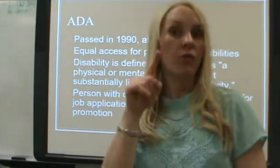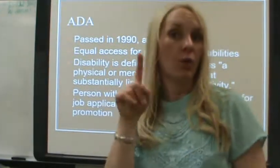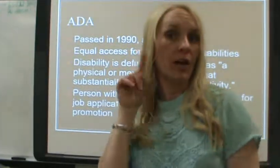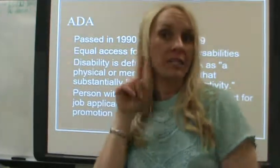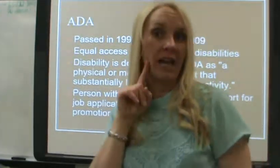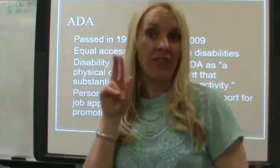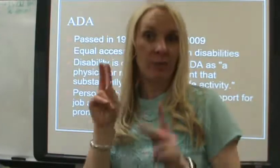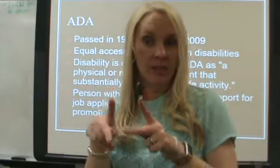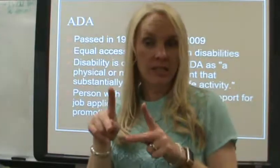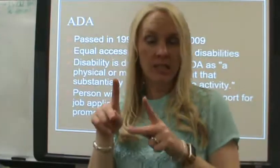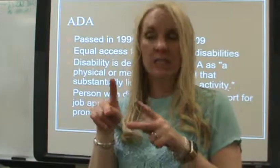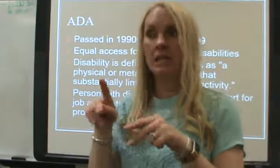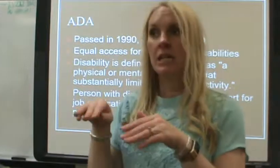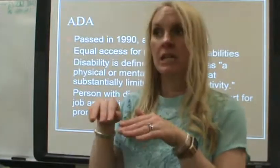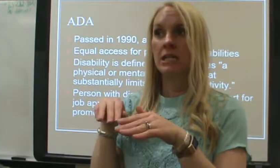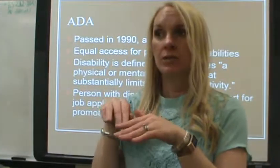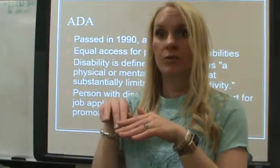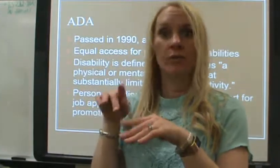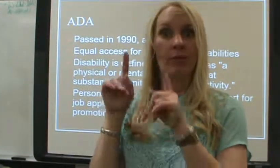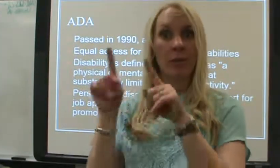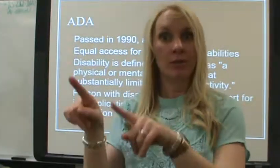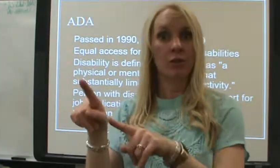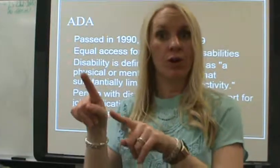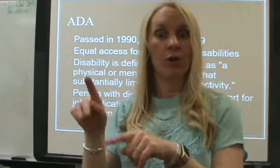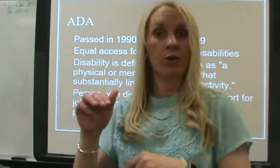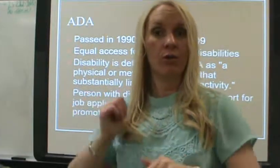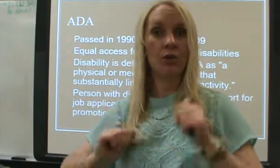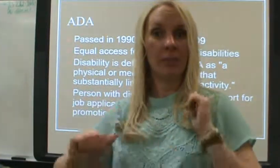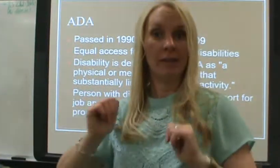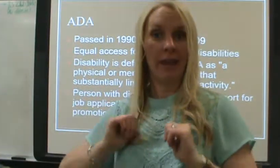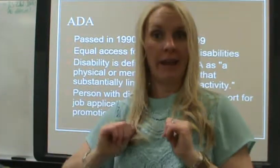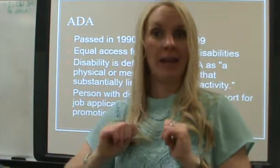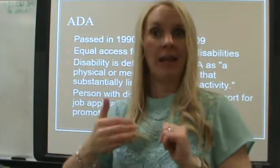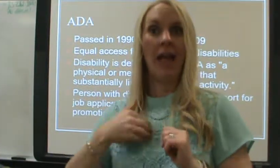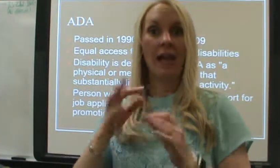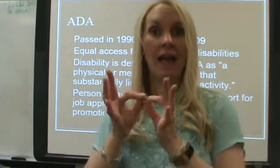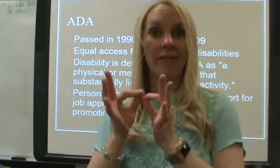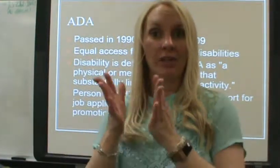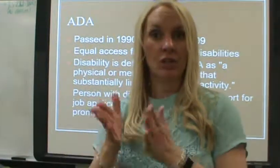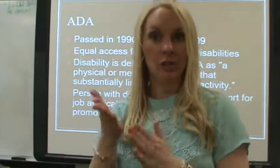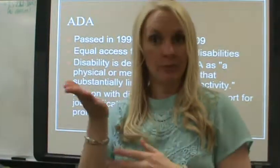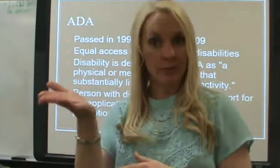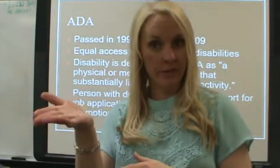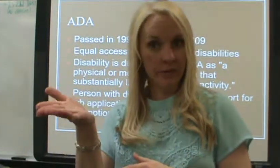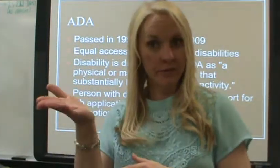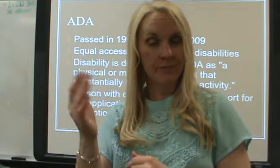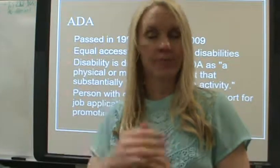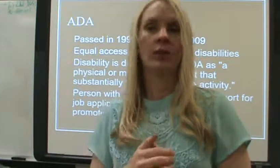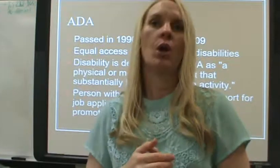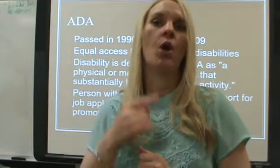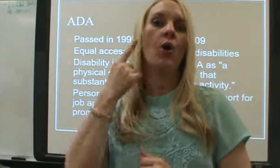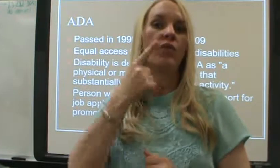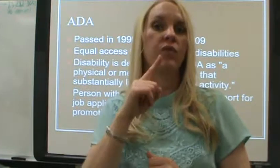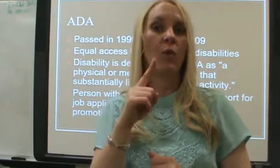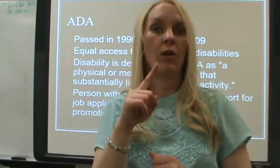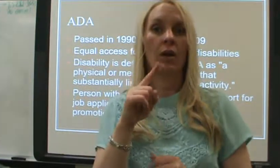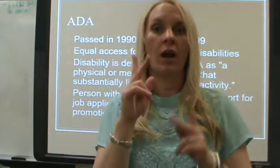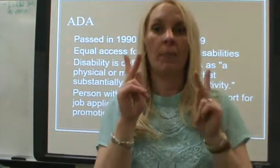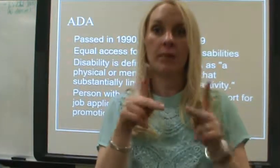For a deaf person to be able to go to a play and have an interpreter there. For a